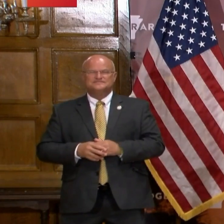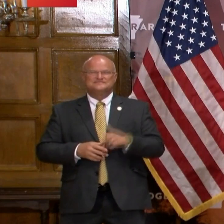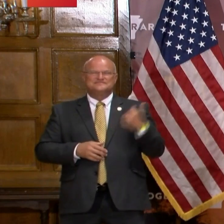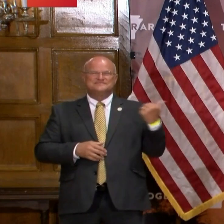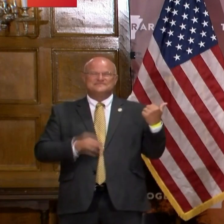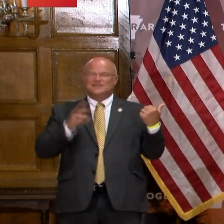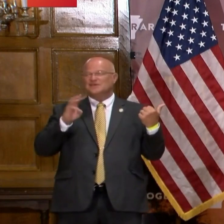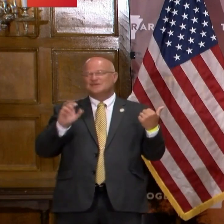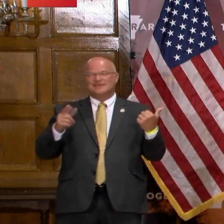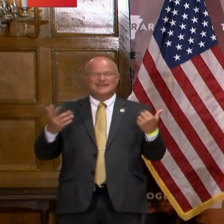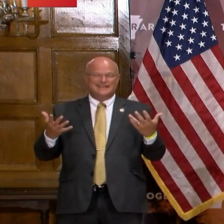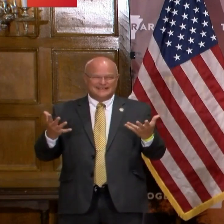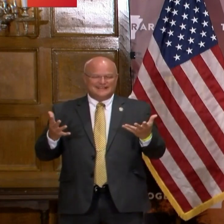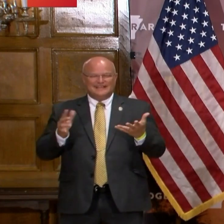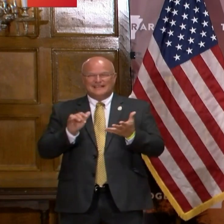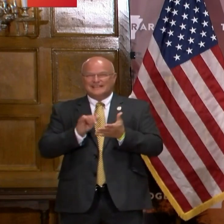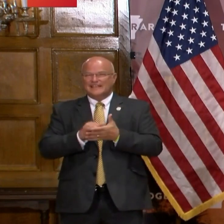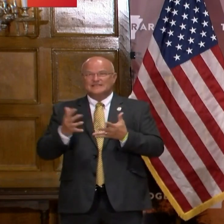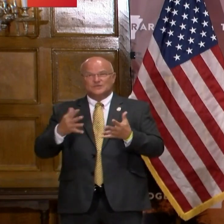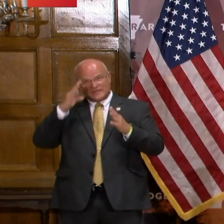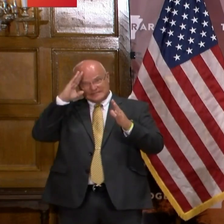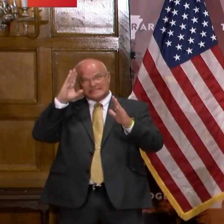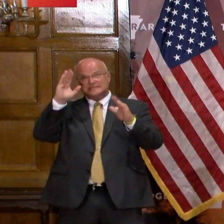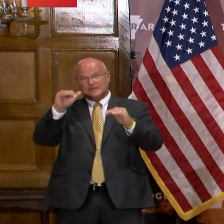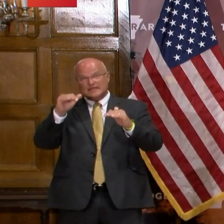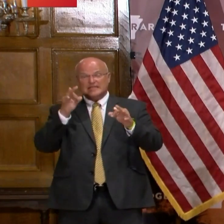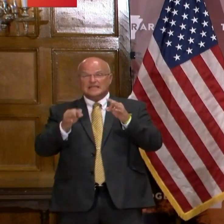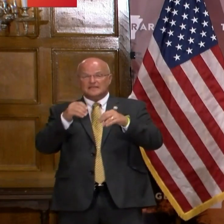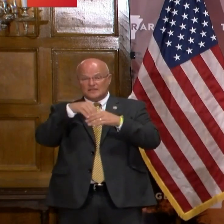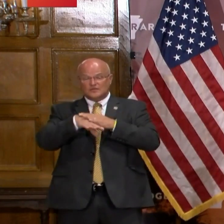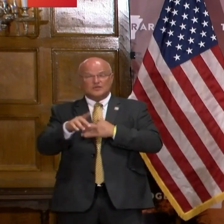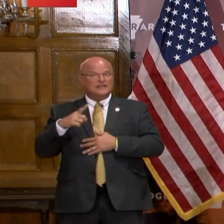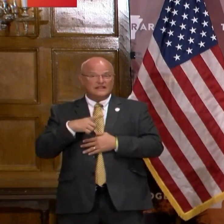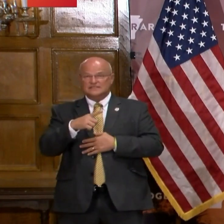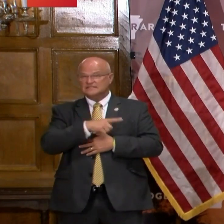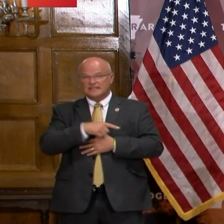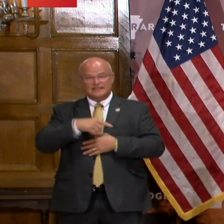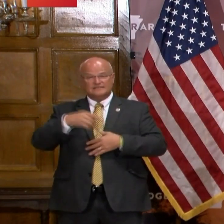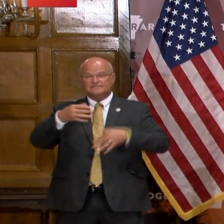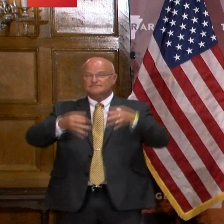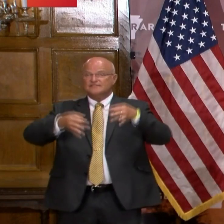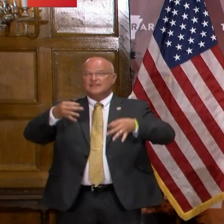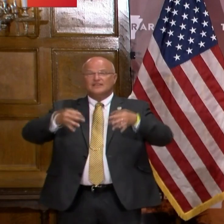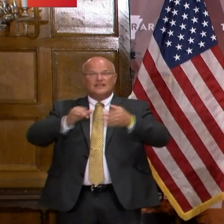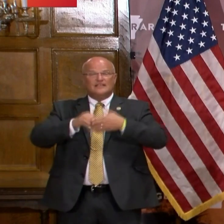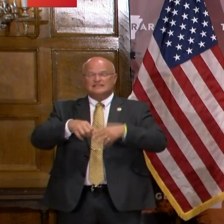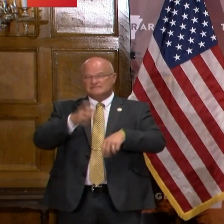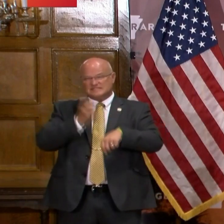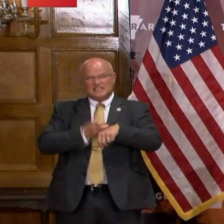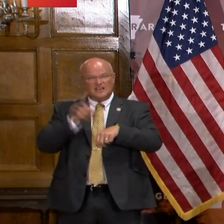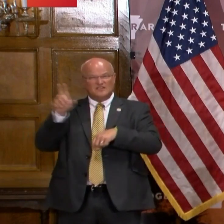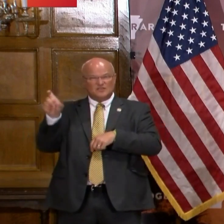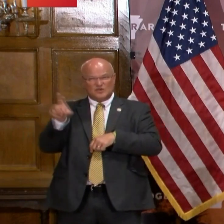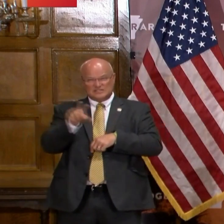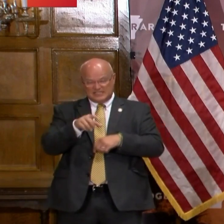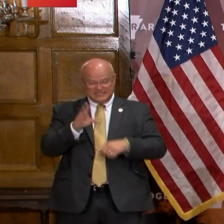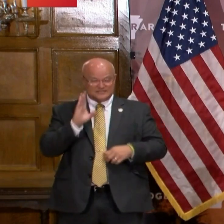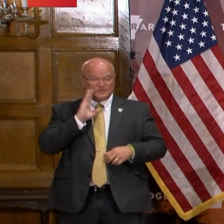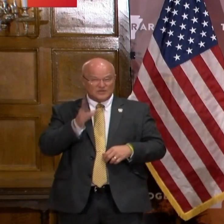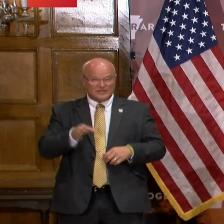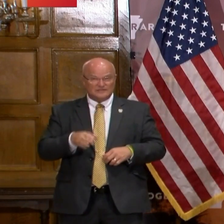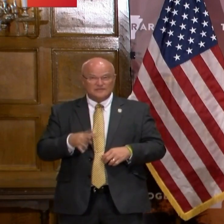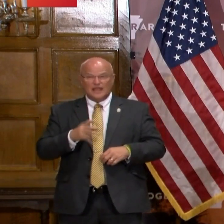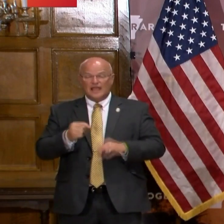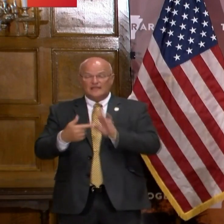Well, of course, that's what is expected if you go into a legislative hearing, that tough questions are asked, and